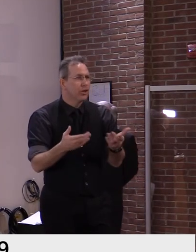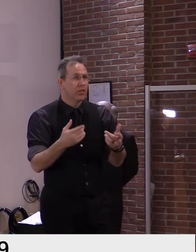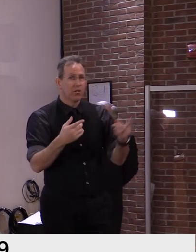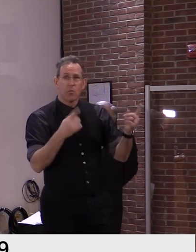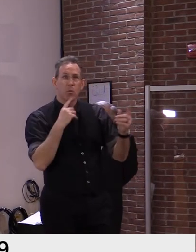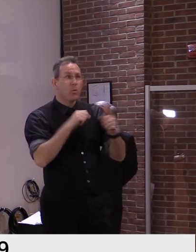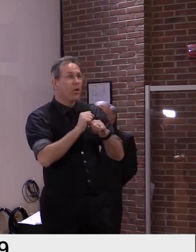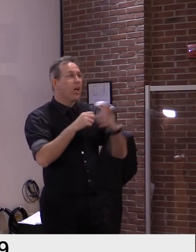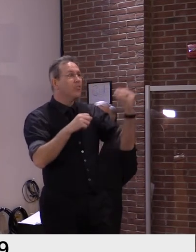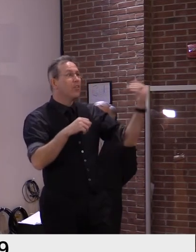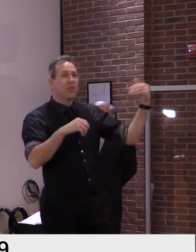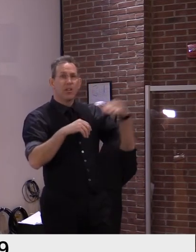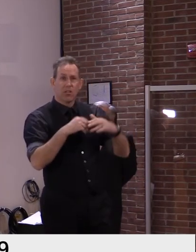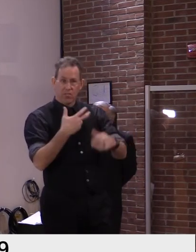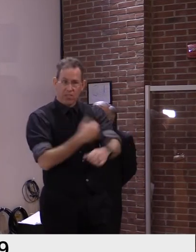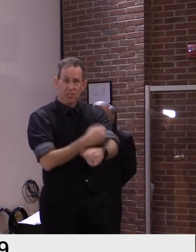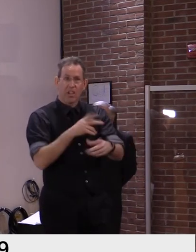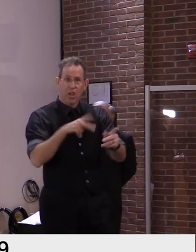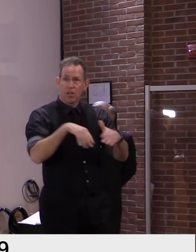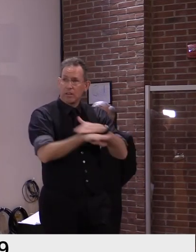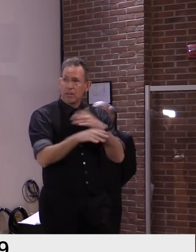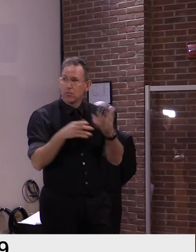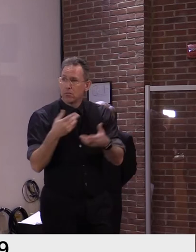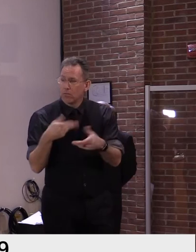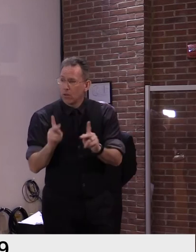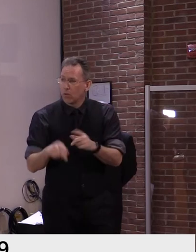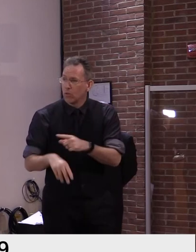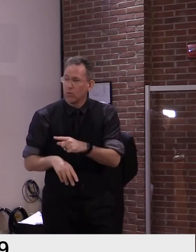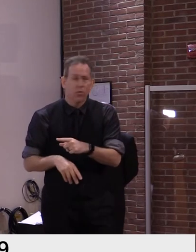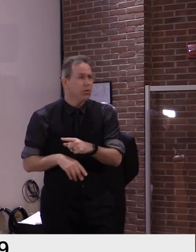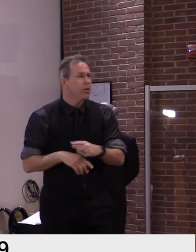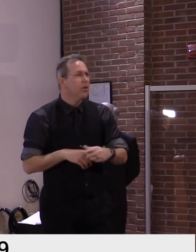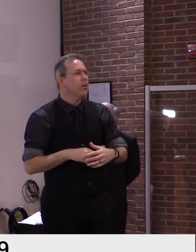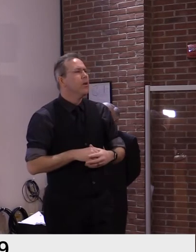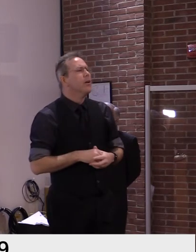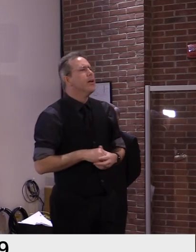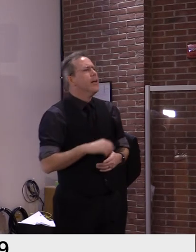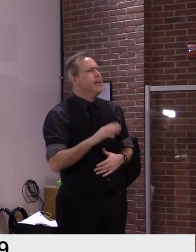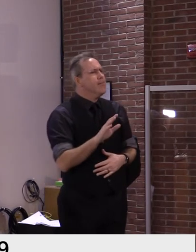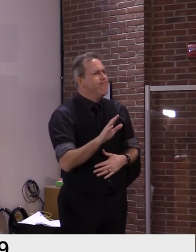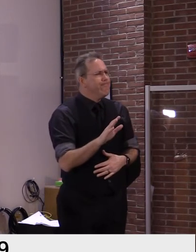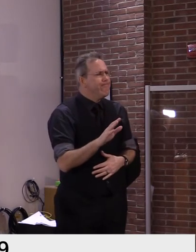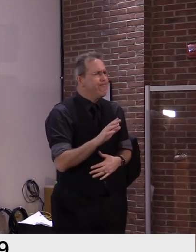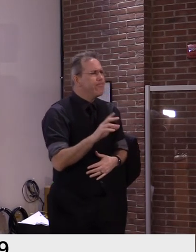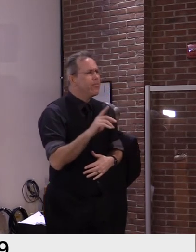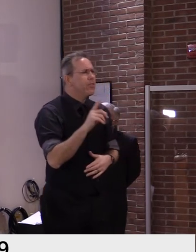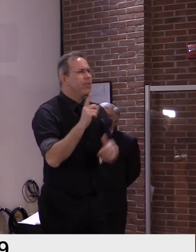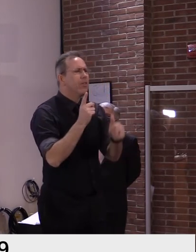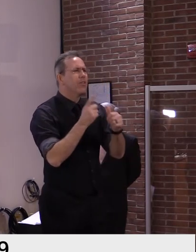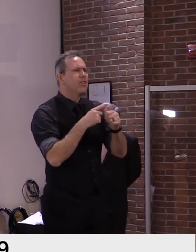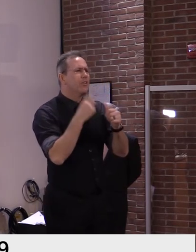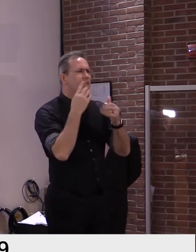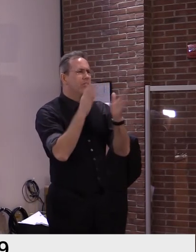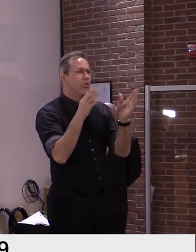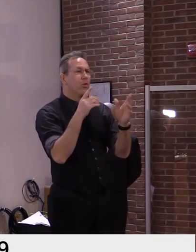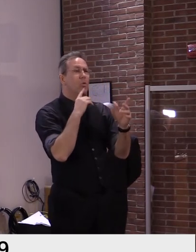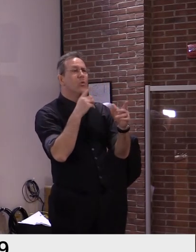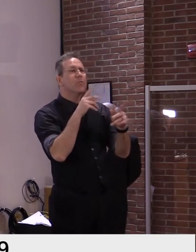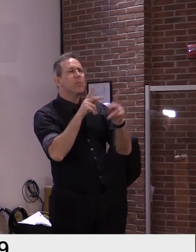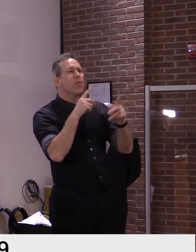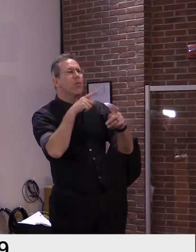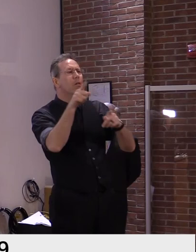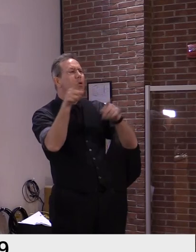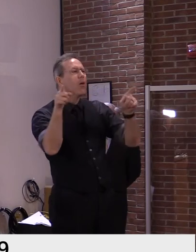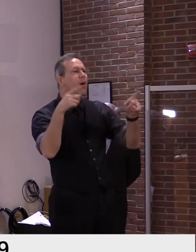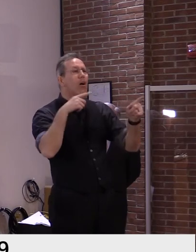aren't. It's the vast population. If you look at the population, it's only the 65 and over. So we're still